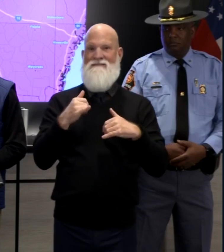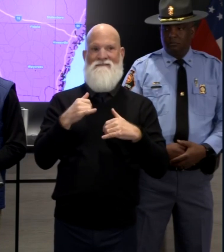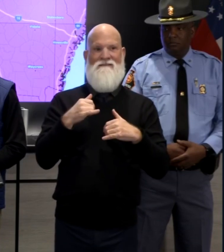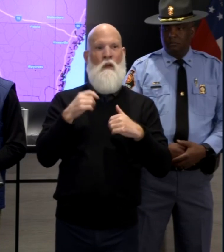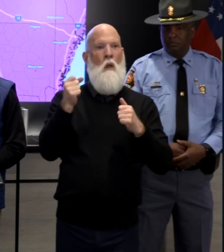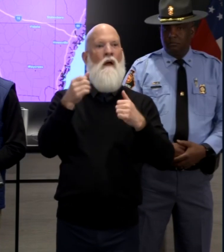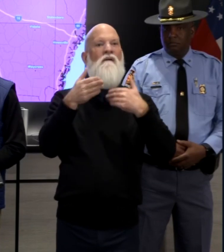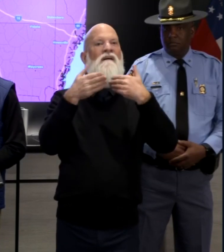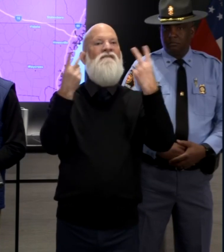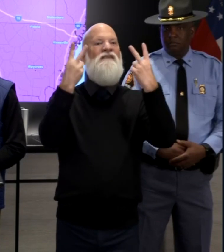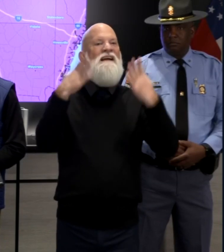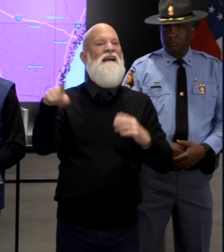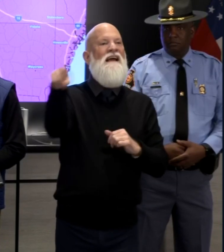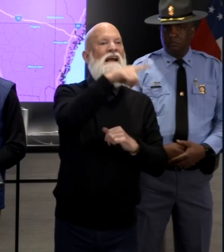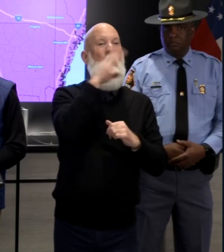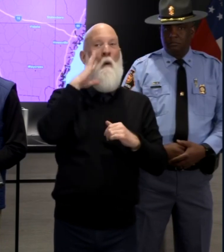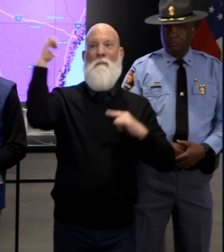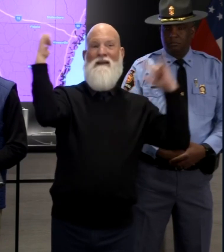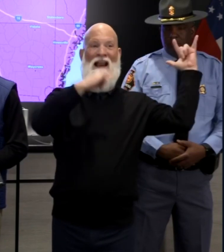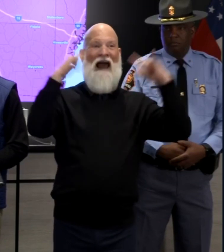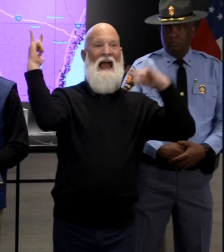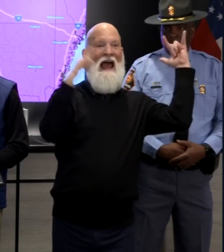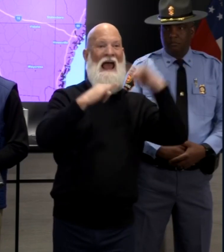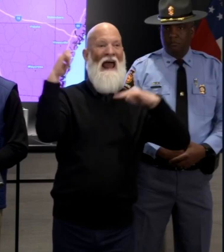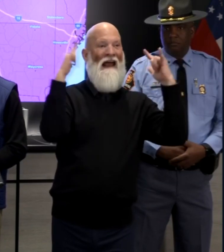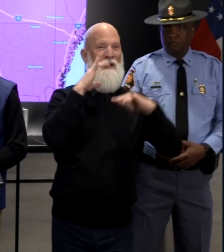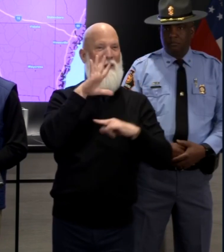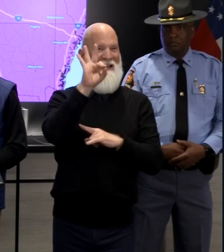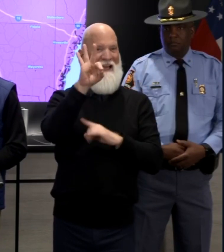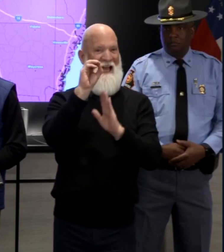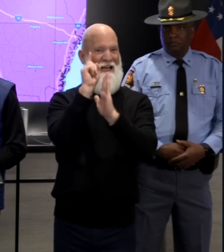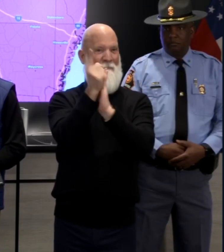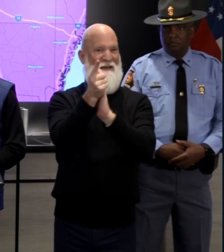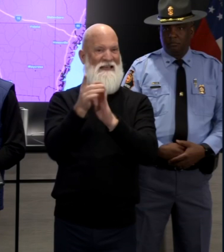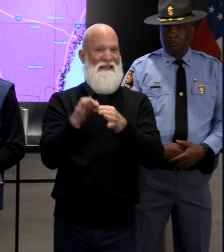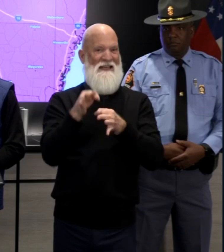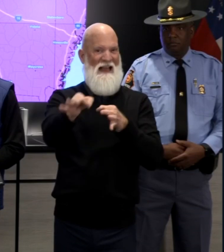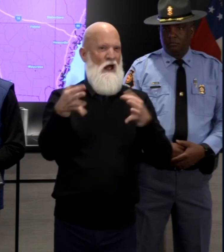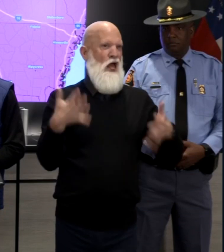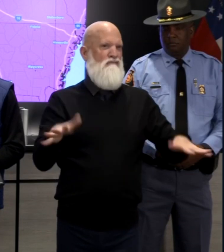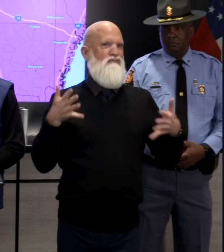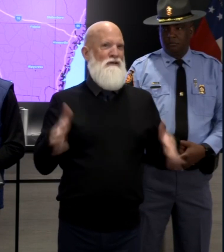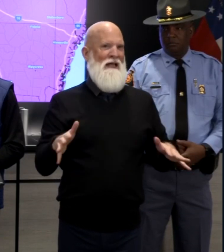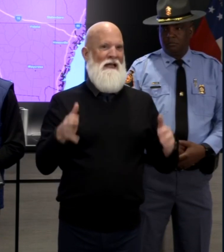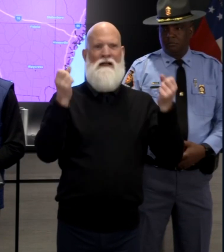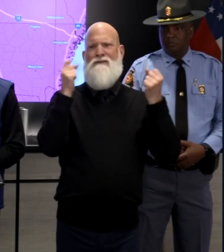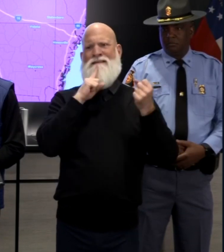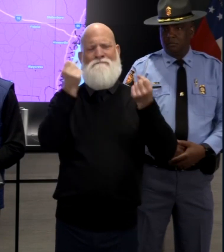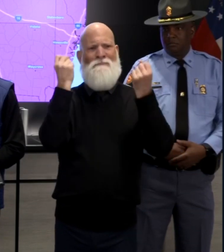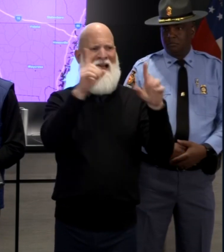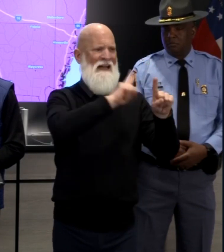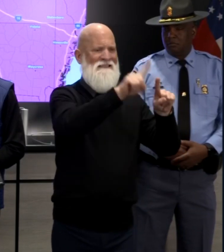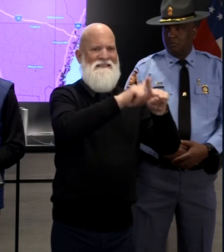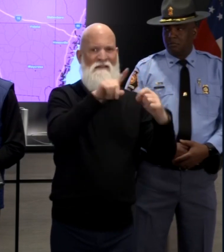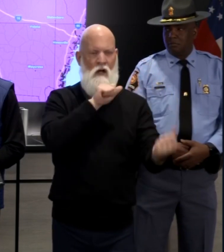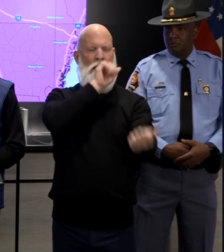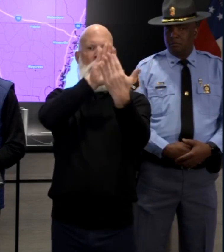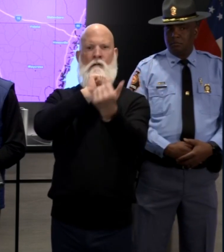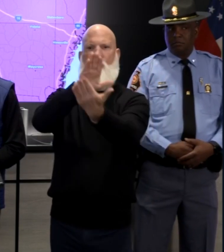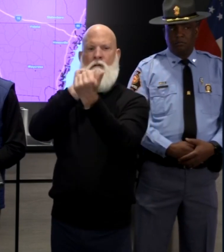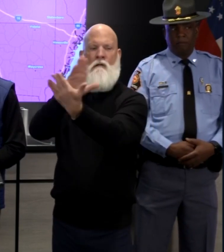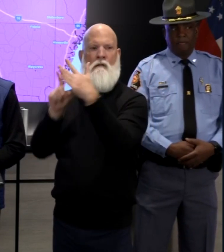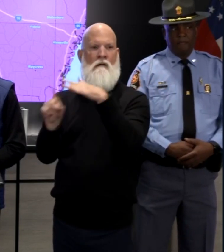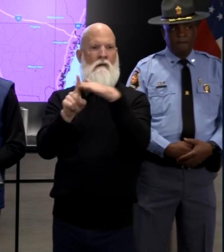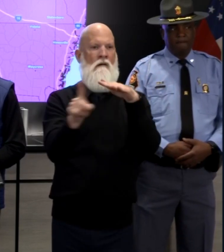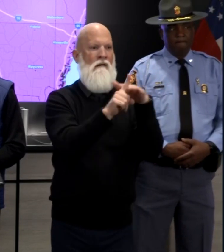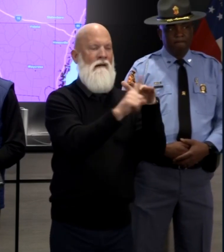they're obviously used to dealing with winter weather as well. There's been a lot of logistical challenges with everything that was going on in Washington, D.C. yesterday.